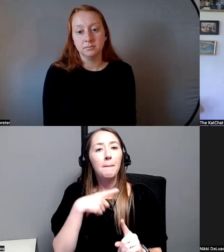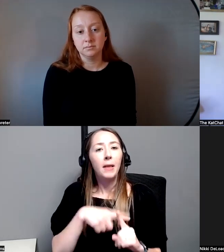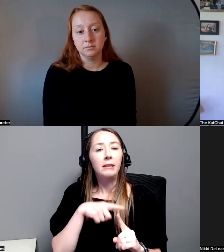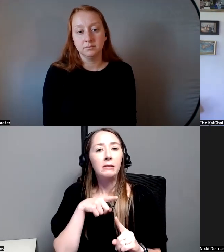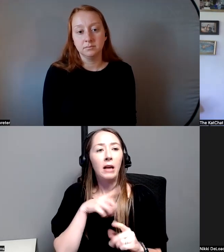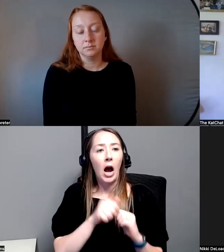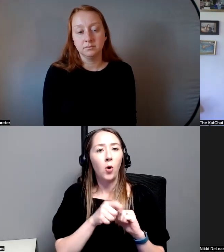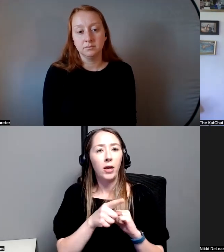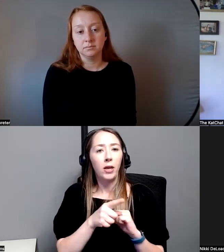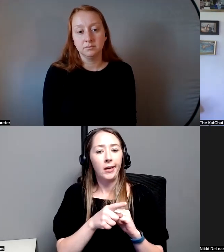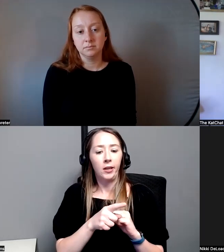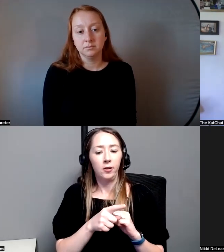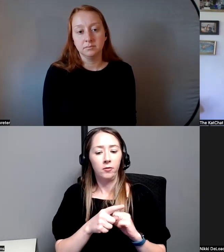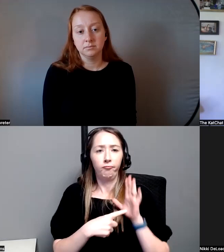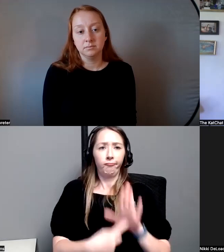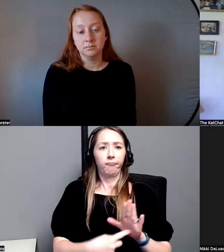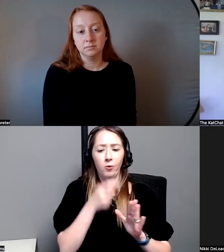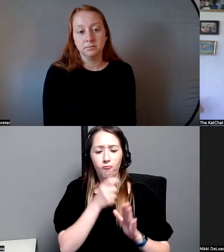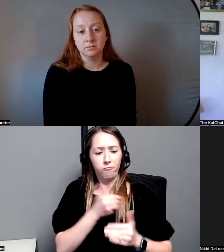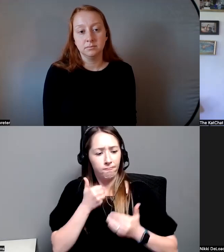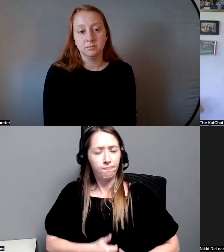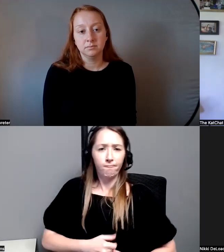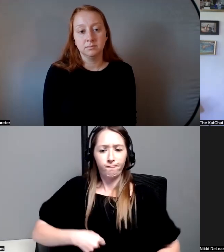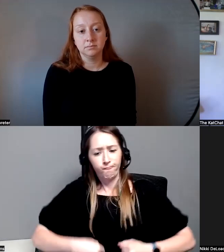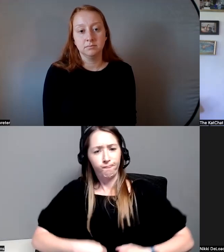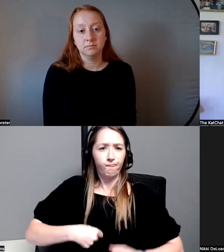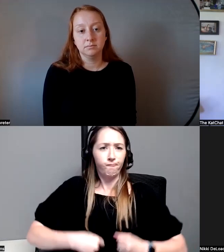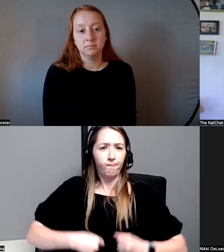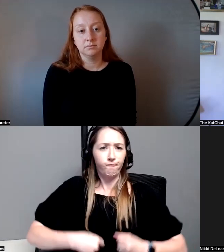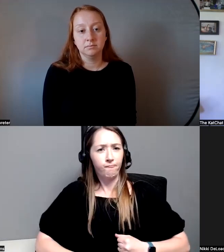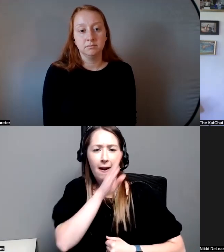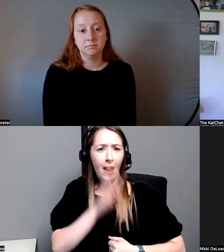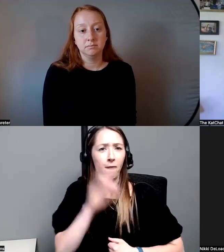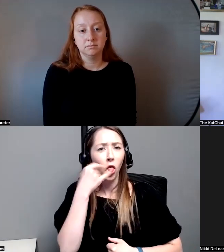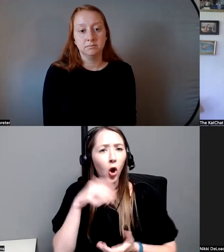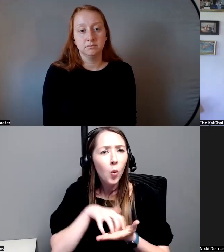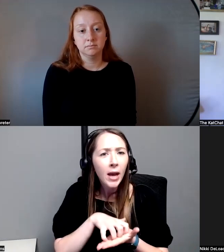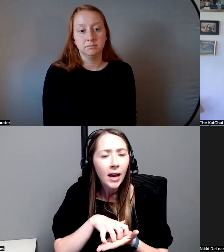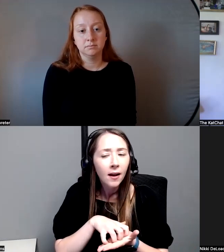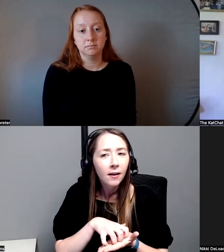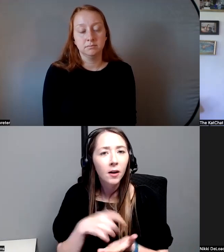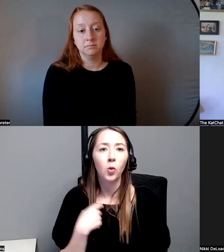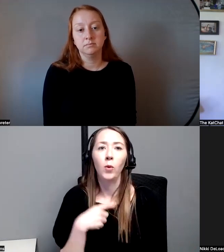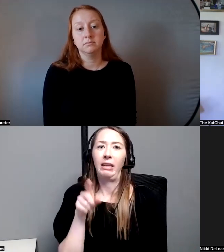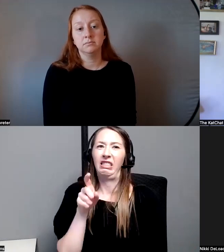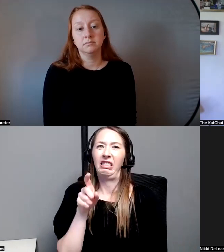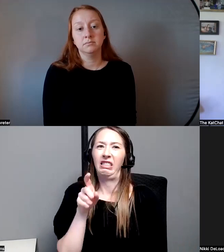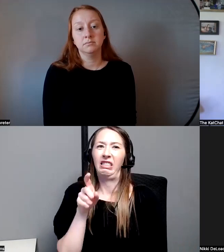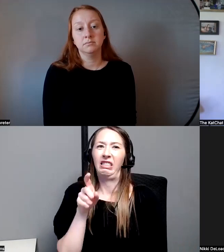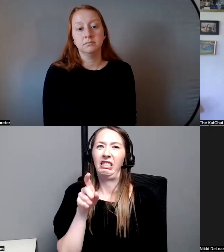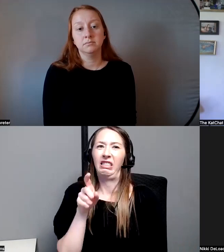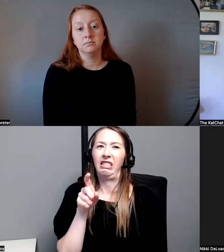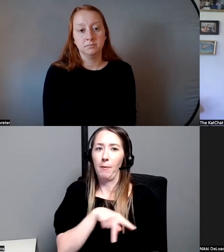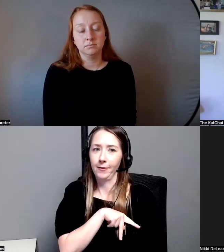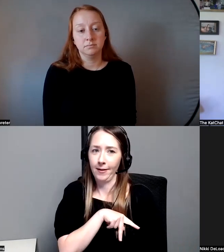presents himself, that tough guy, that, you know, never show your vulnerability. We needed that guy, which is